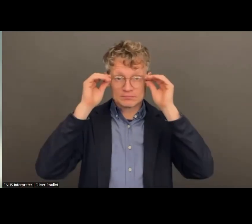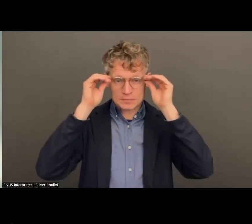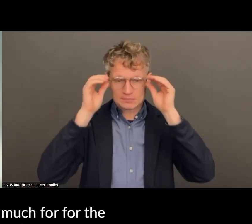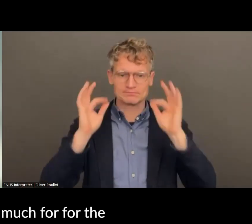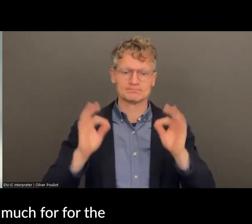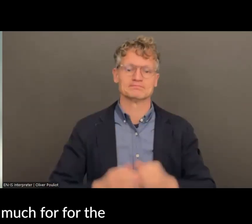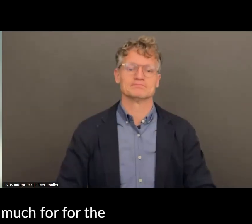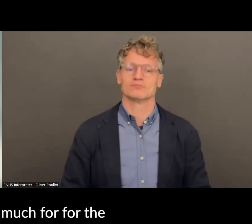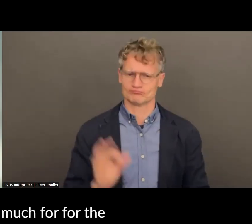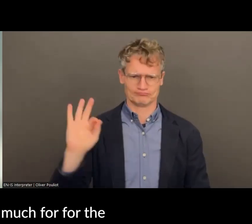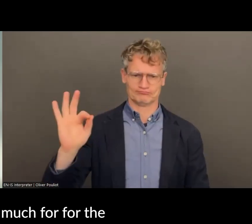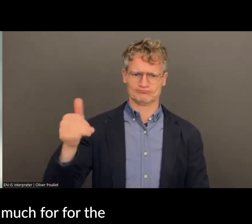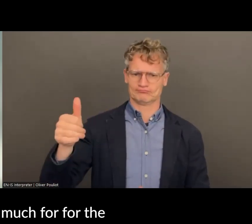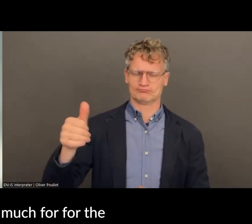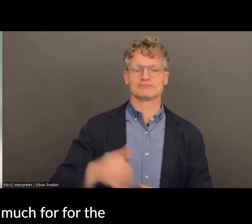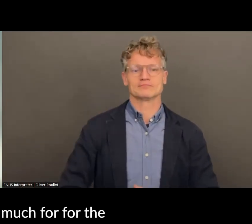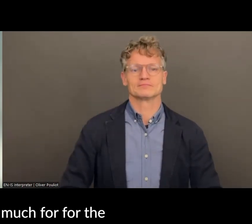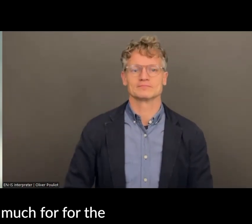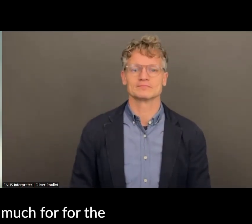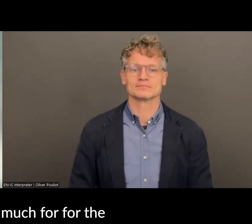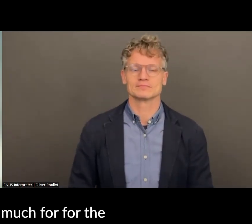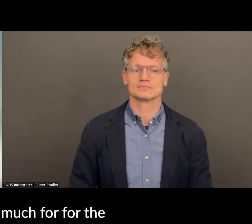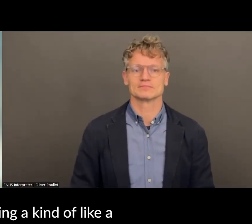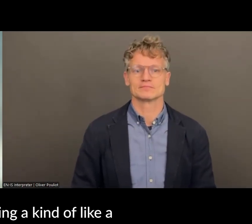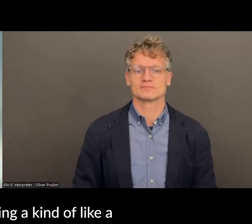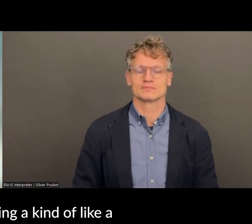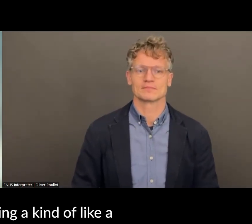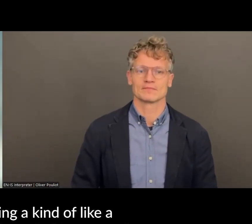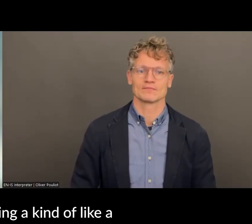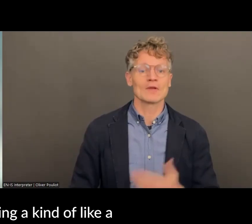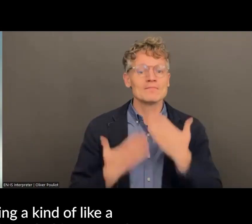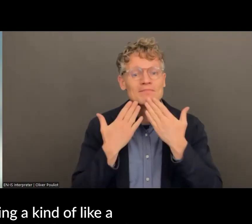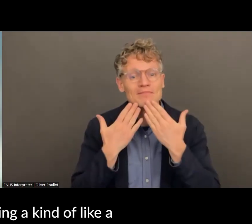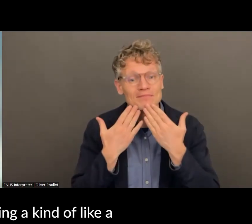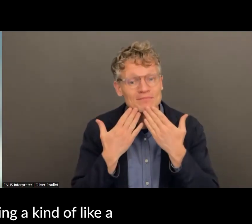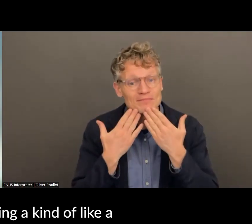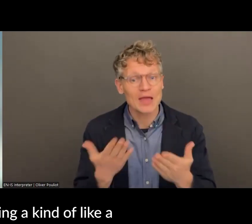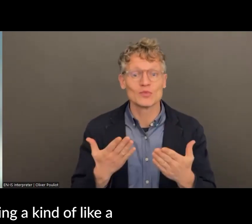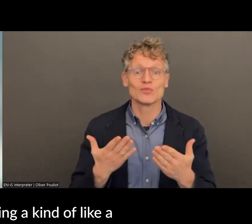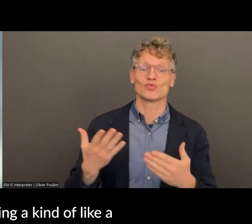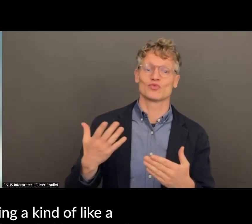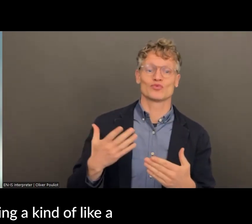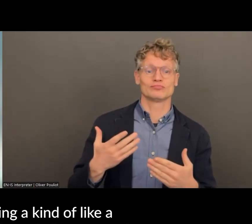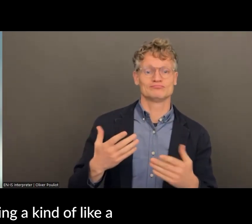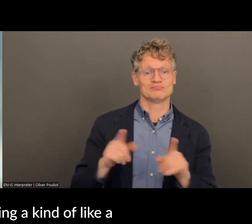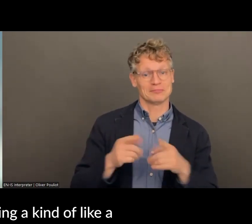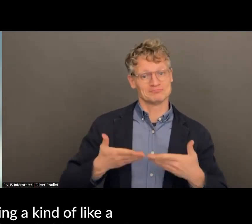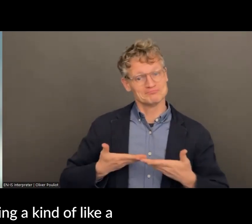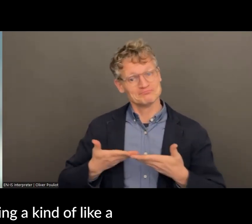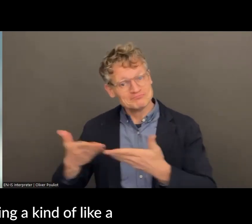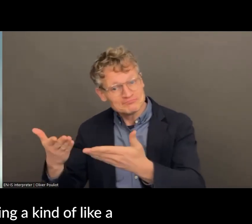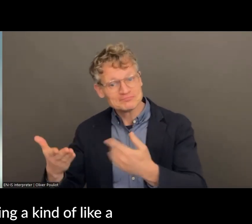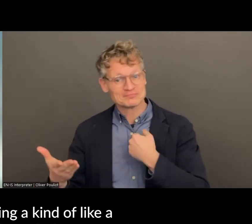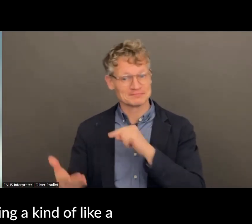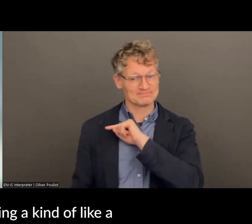Yes, perfectly. Thank you very much, Thanks, Gayatri, for the introduction. And then it's been a kind of like a journey